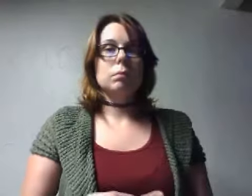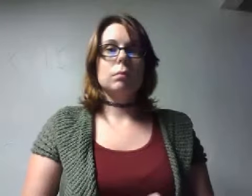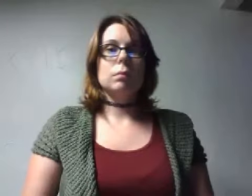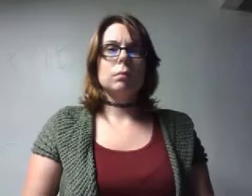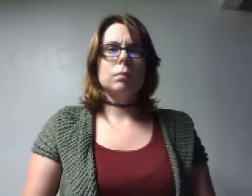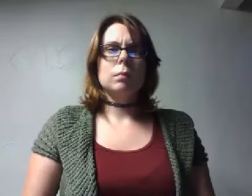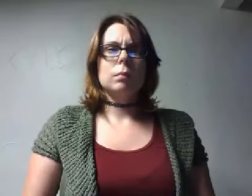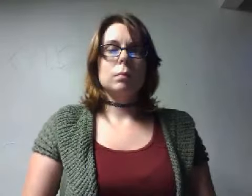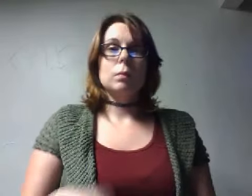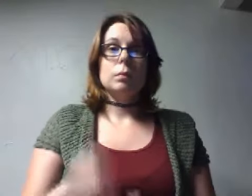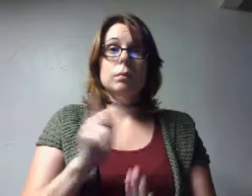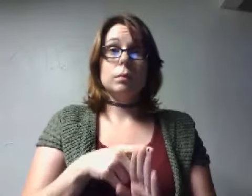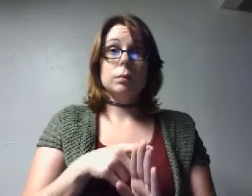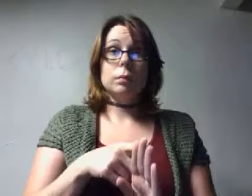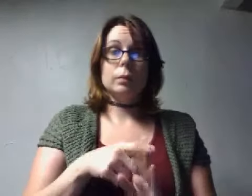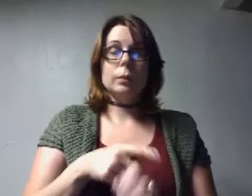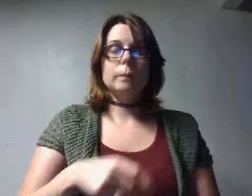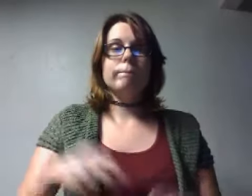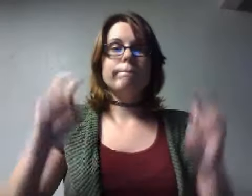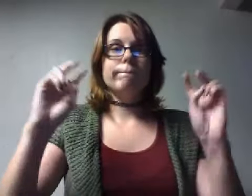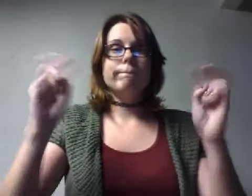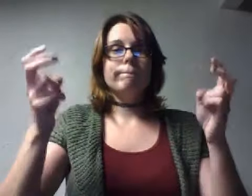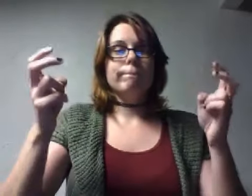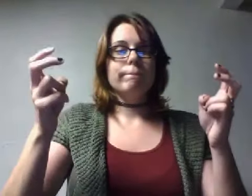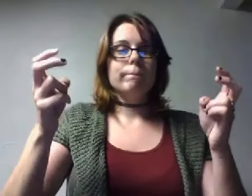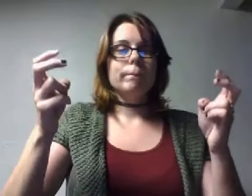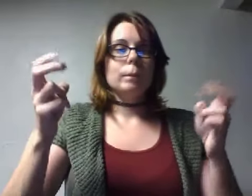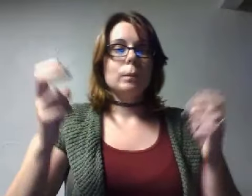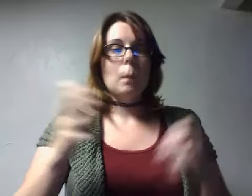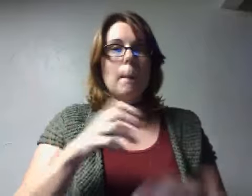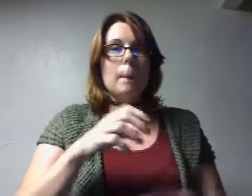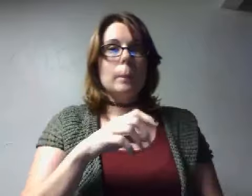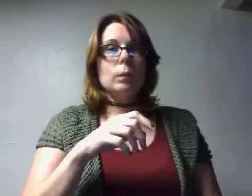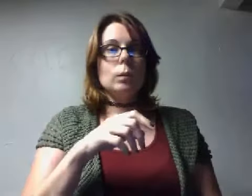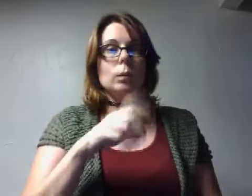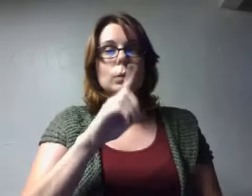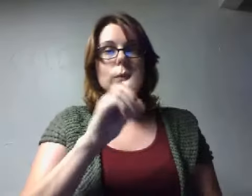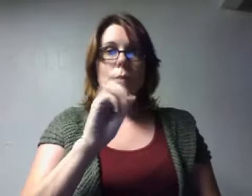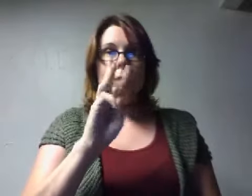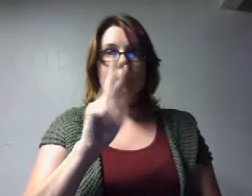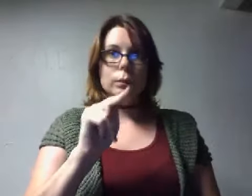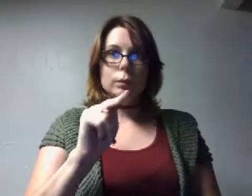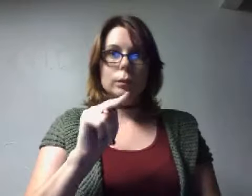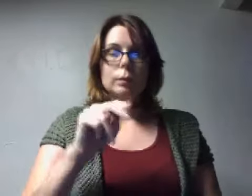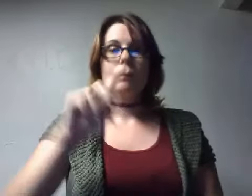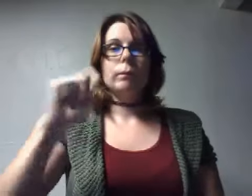that series was inspired by an old hip-hop song by this guy named Guru. The name of the song was Down the Backstreets.